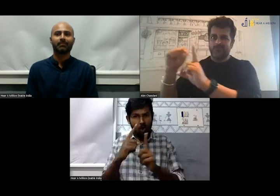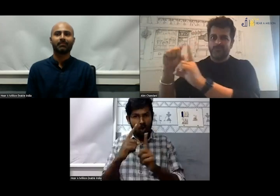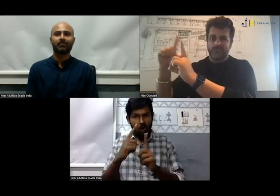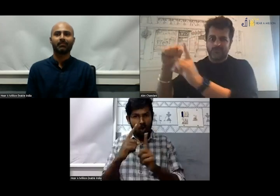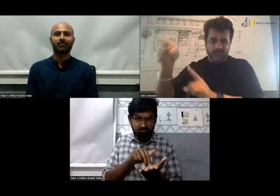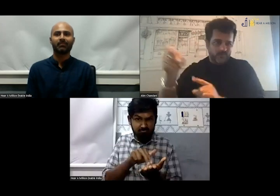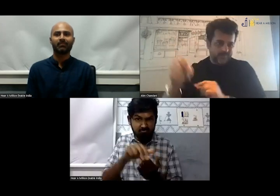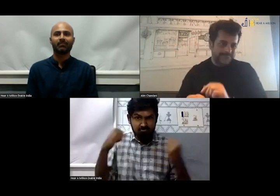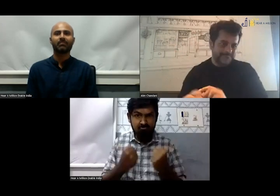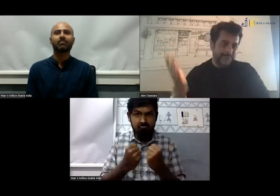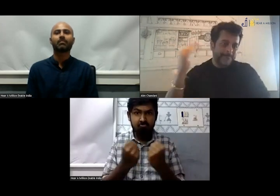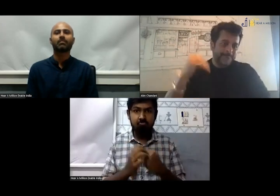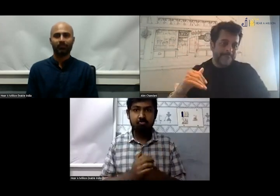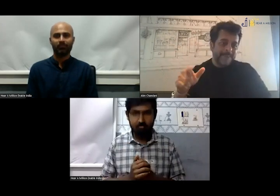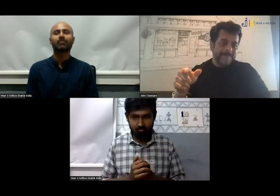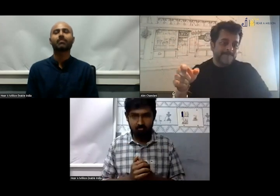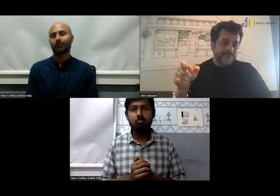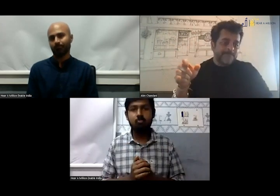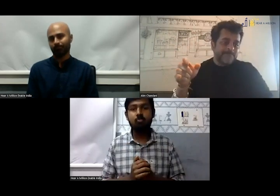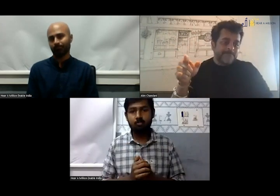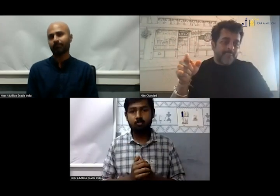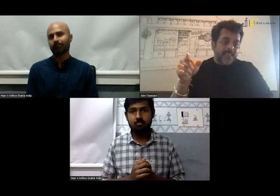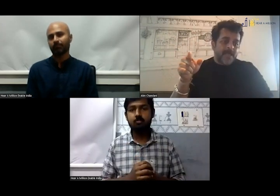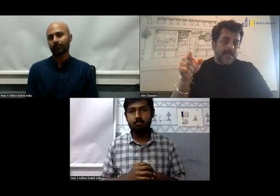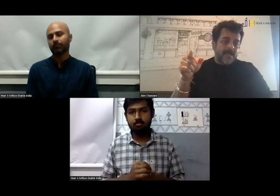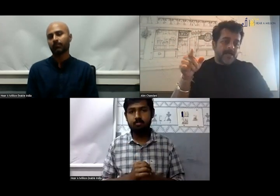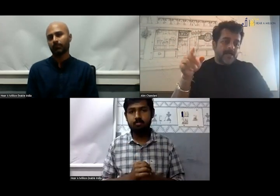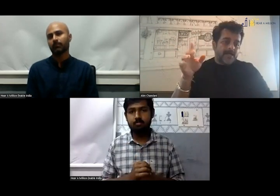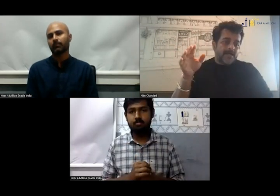The video is freezing.